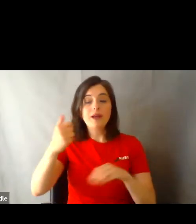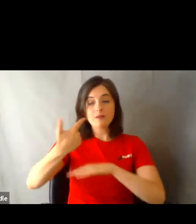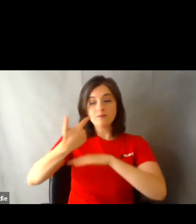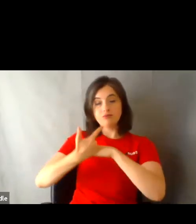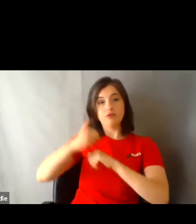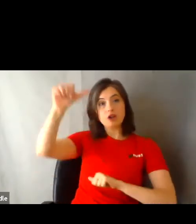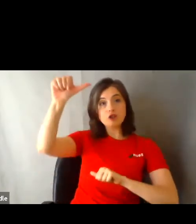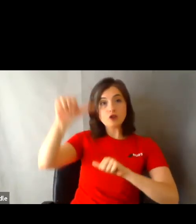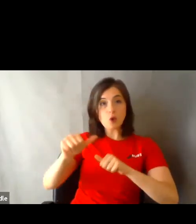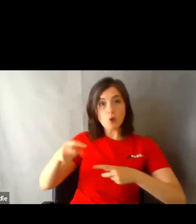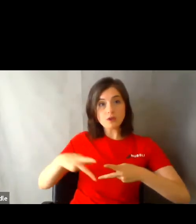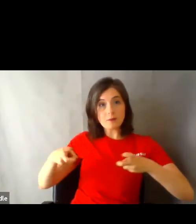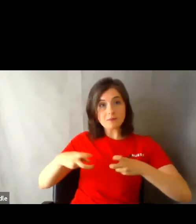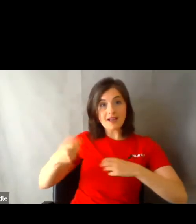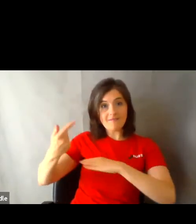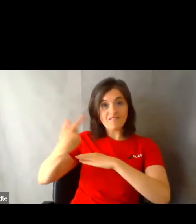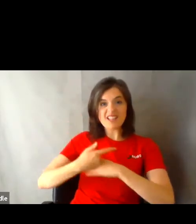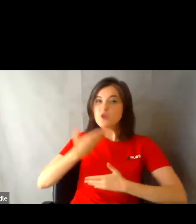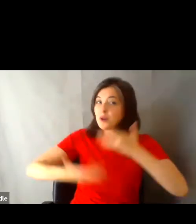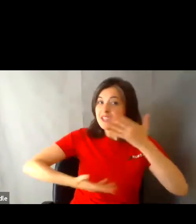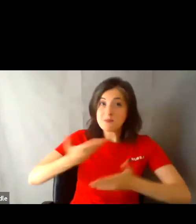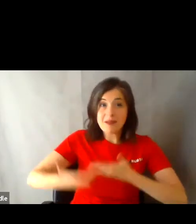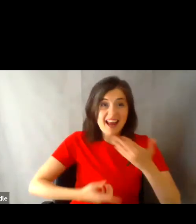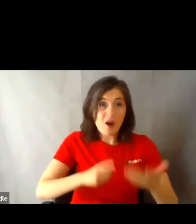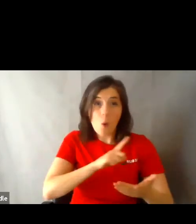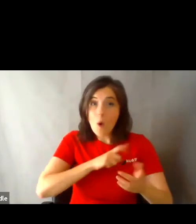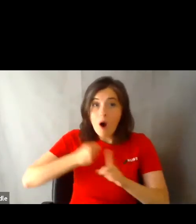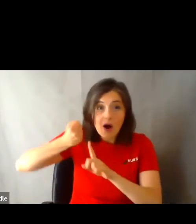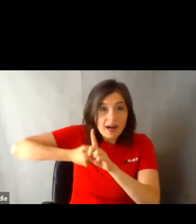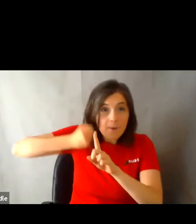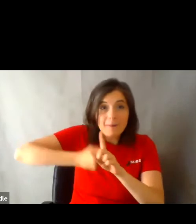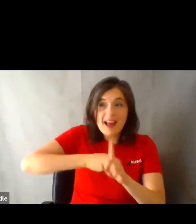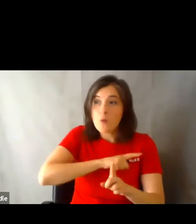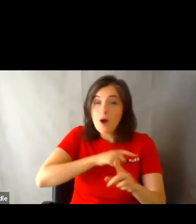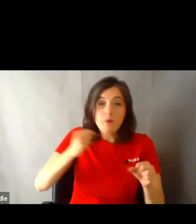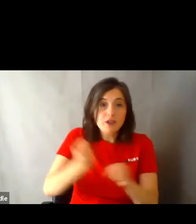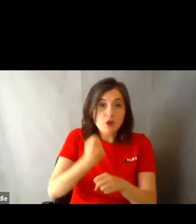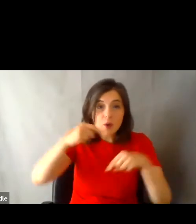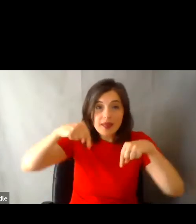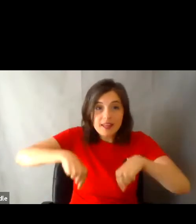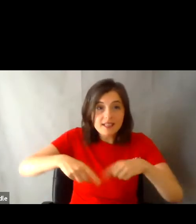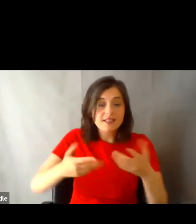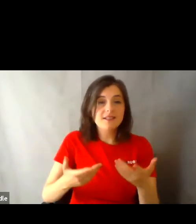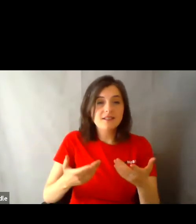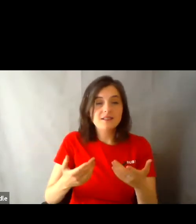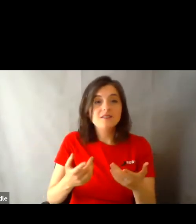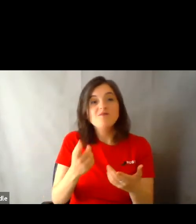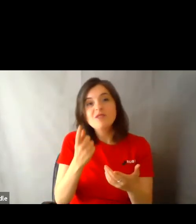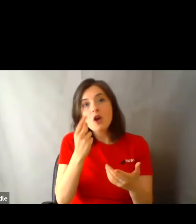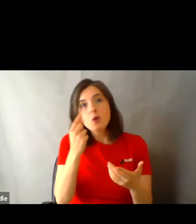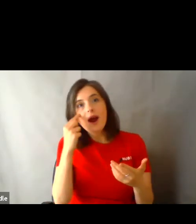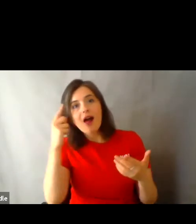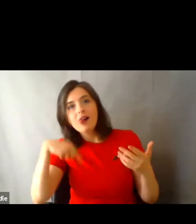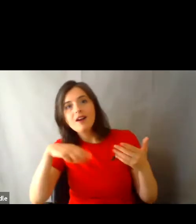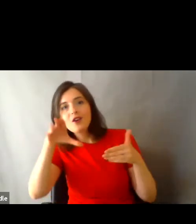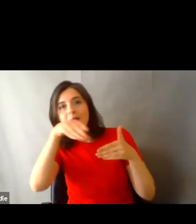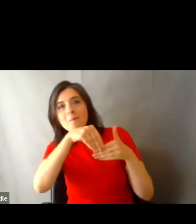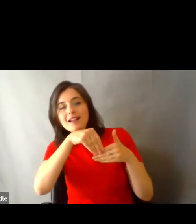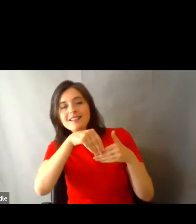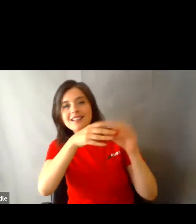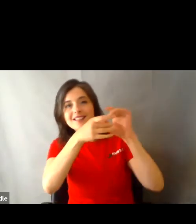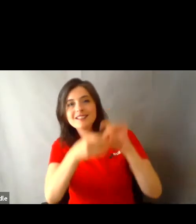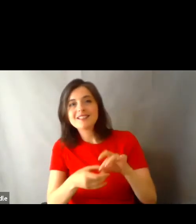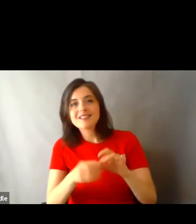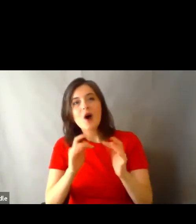which explained what the campaign was and why we were doing it. And that's again in the appendix of links that's on our